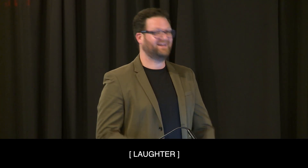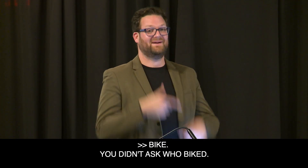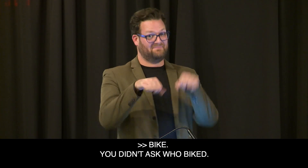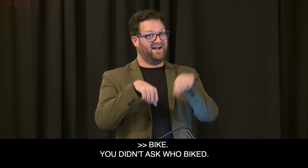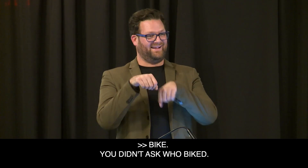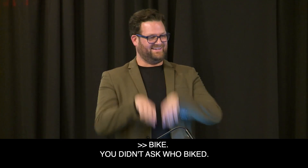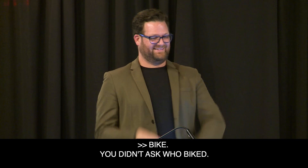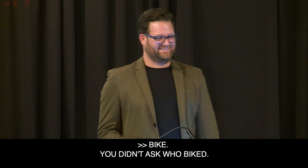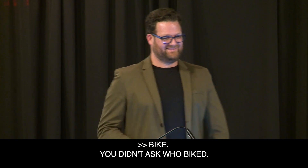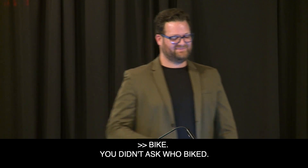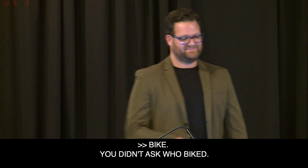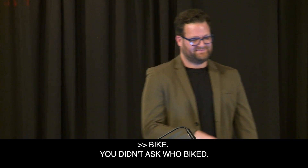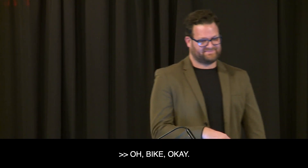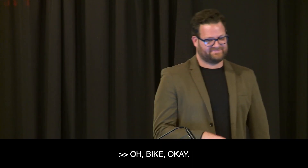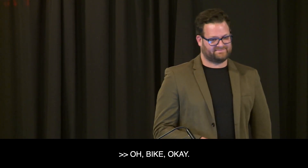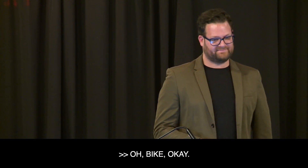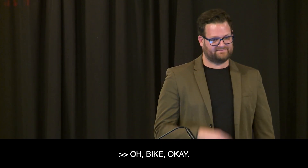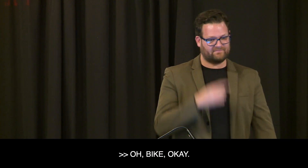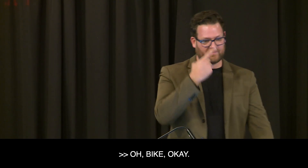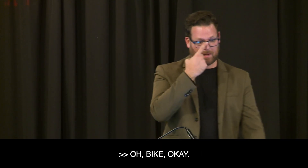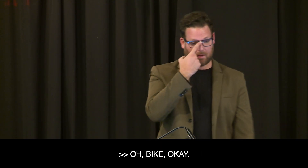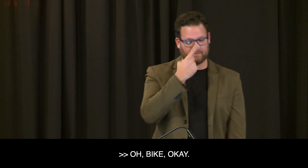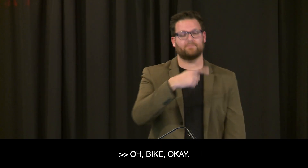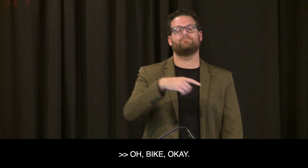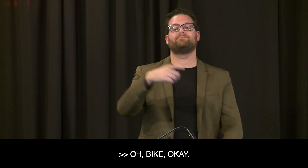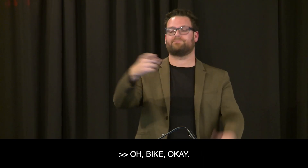Bike. You didn't ask who biked. Okay.